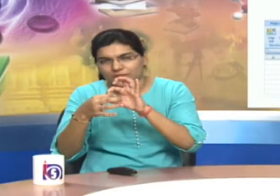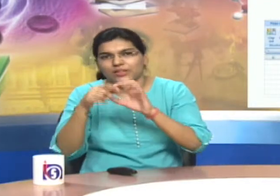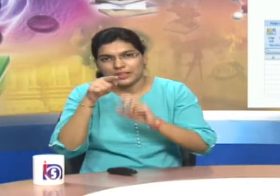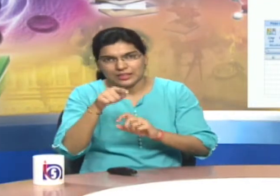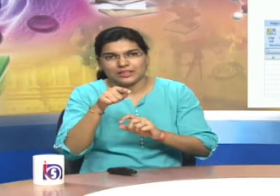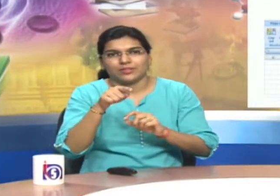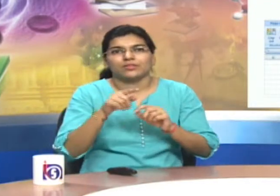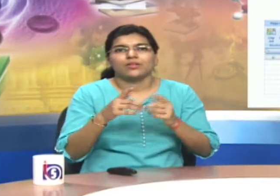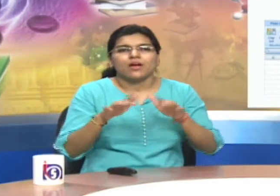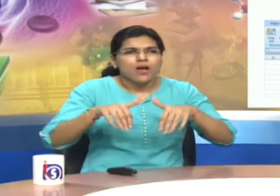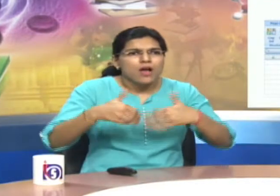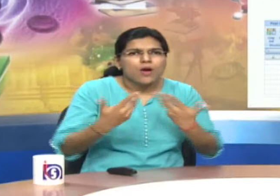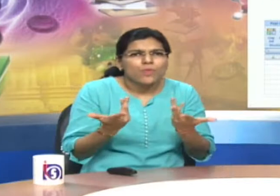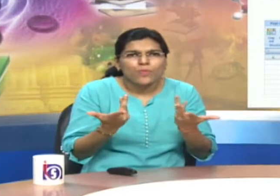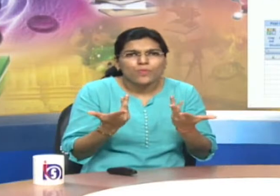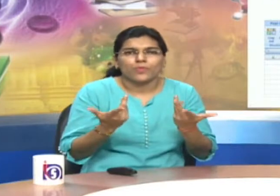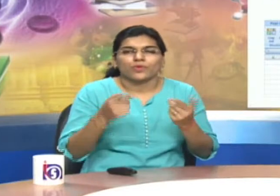tao. Similarly,